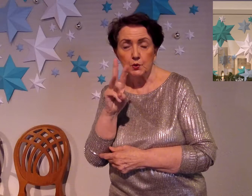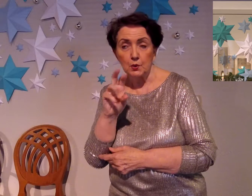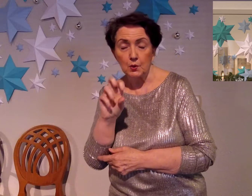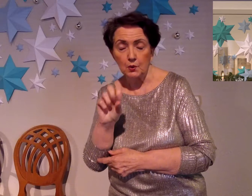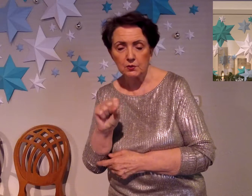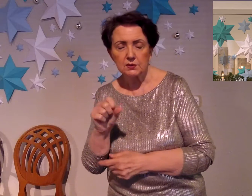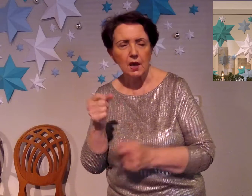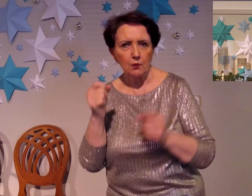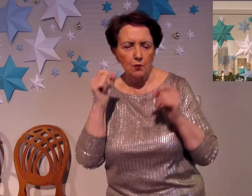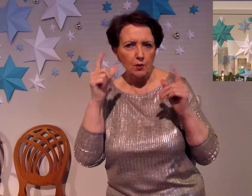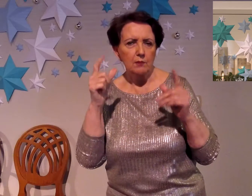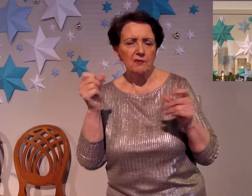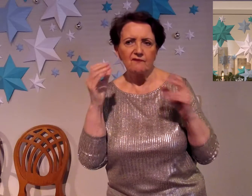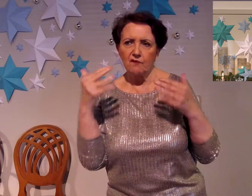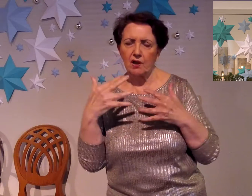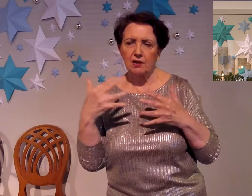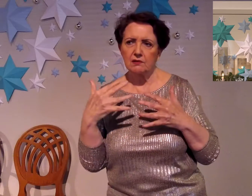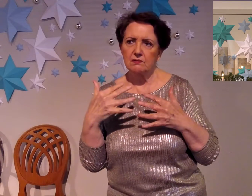up afraid.